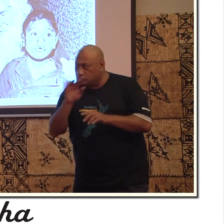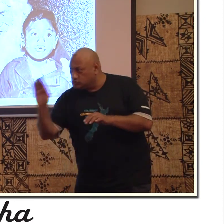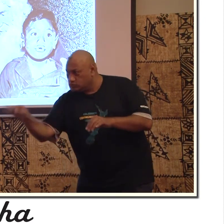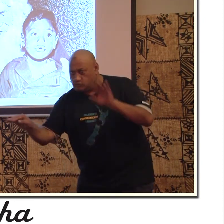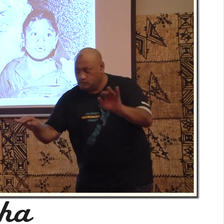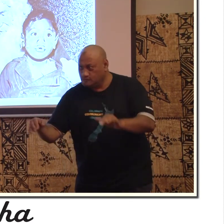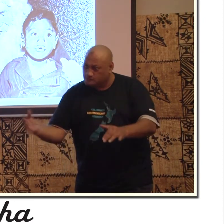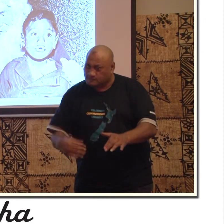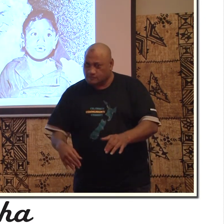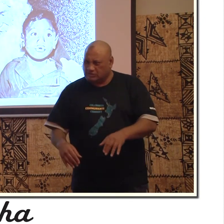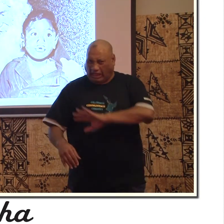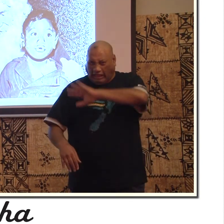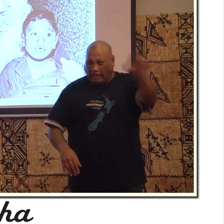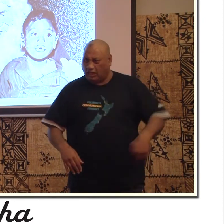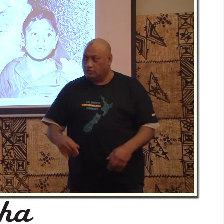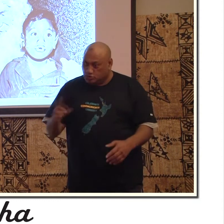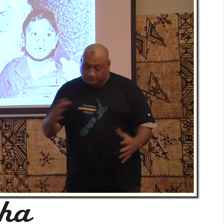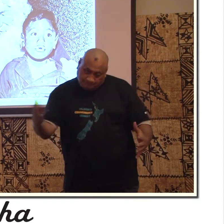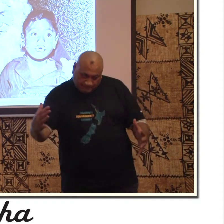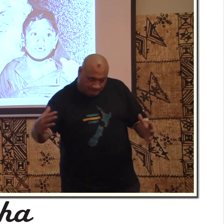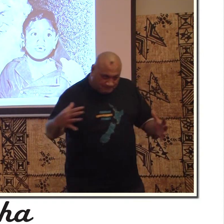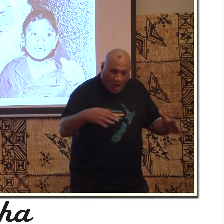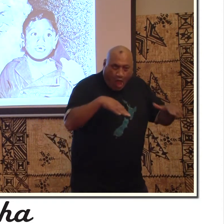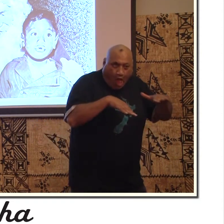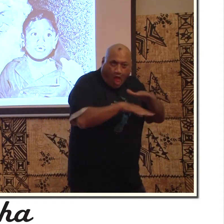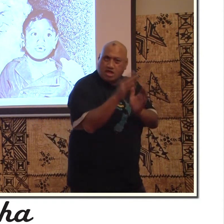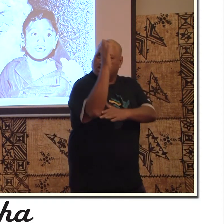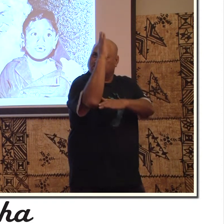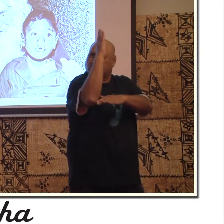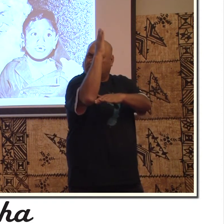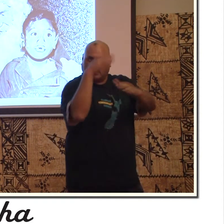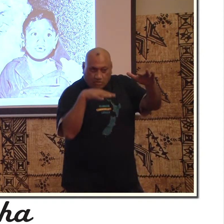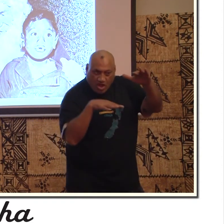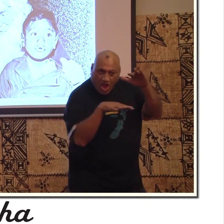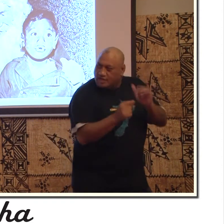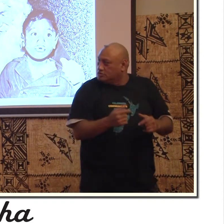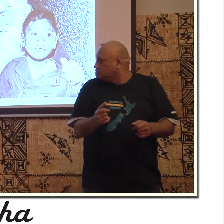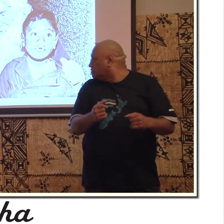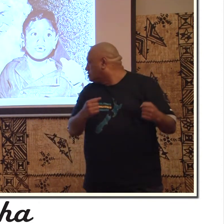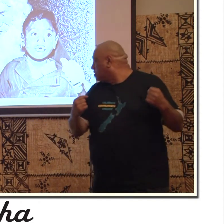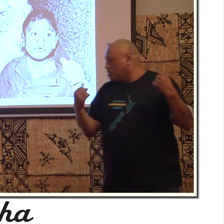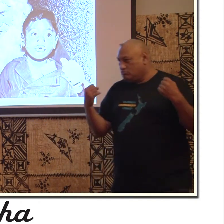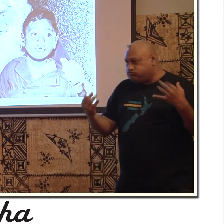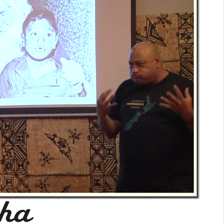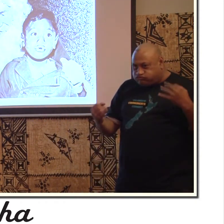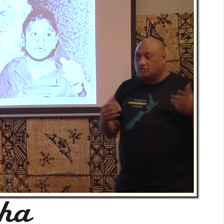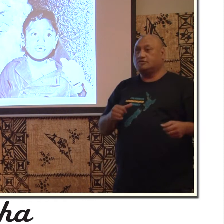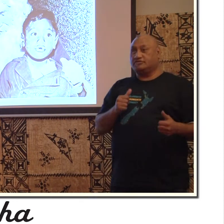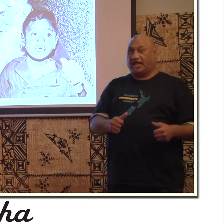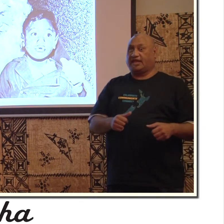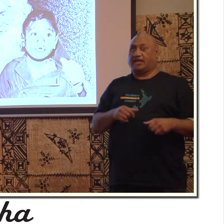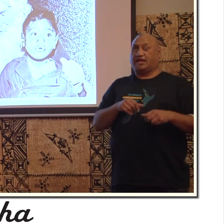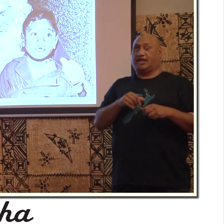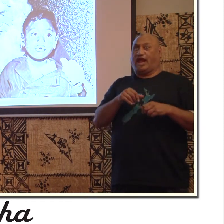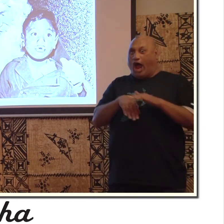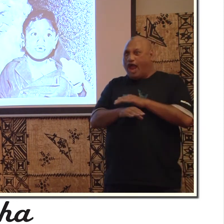in school. So what we would all do is we'd all, you know, bugger that. We'd just all huddle outside under the trees. And as long as the teachers weren't watching